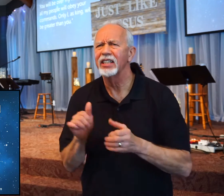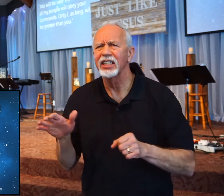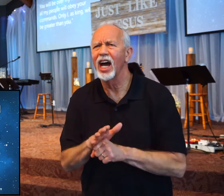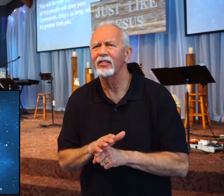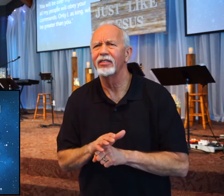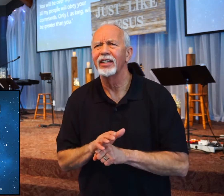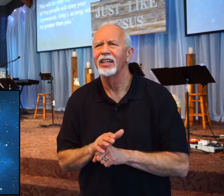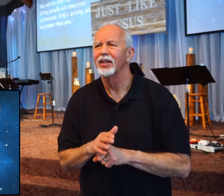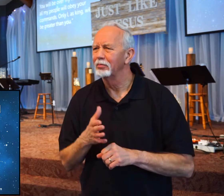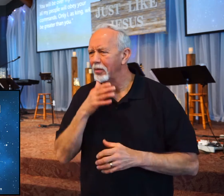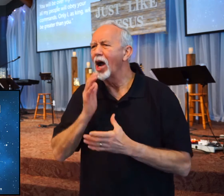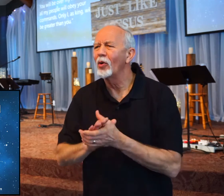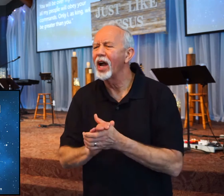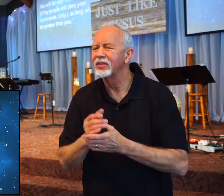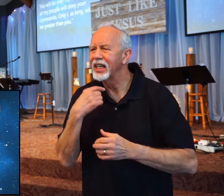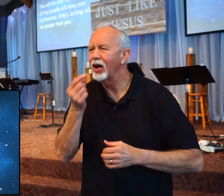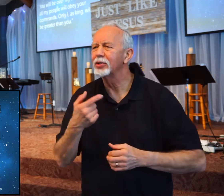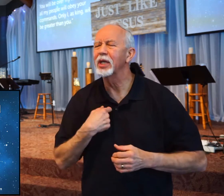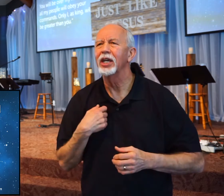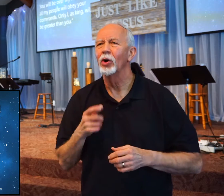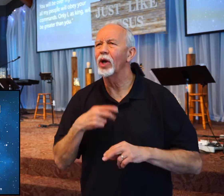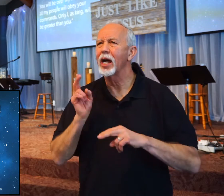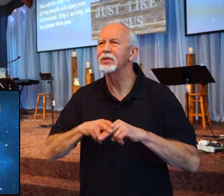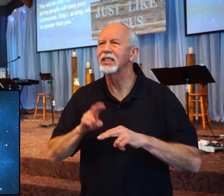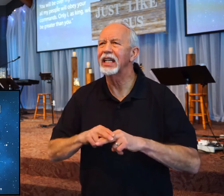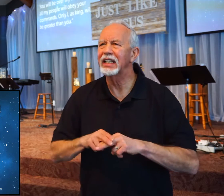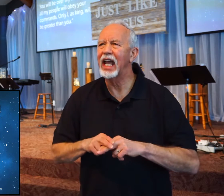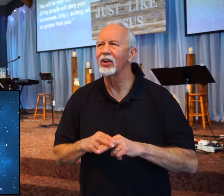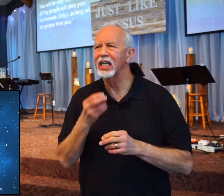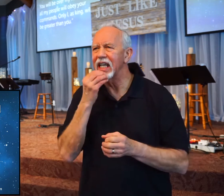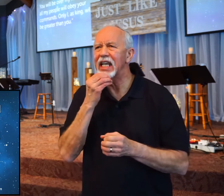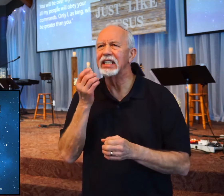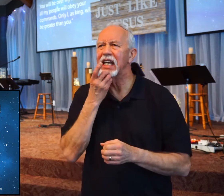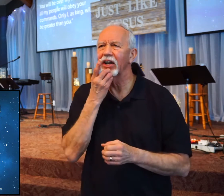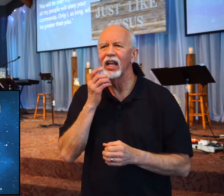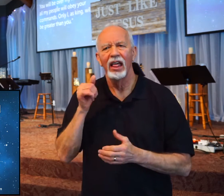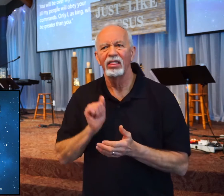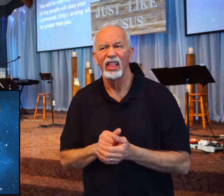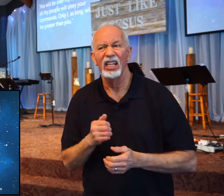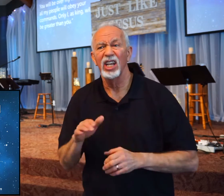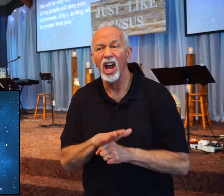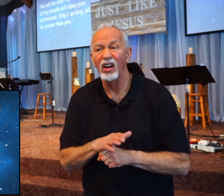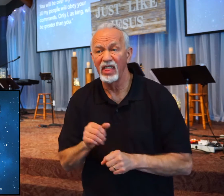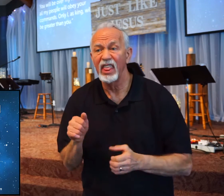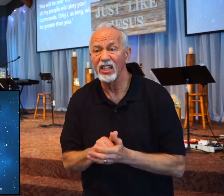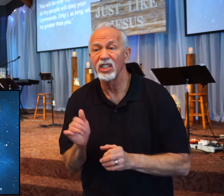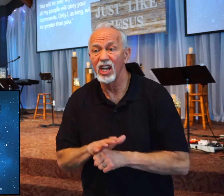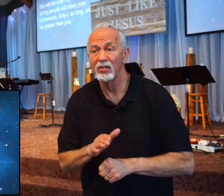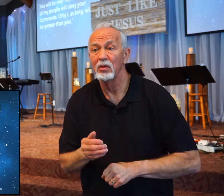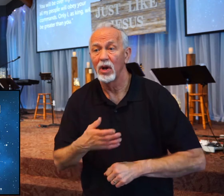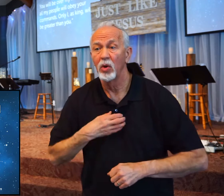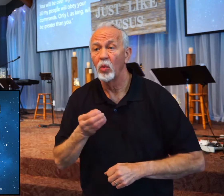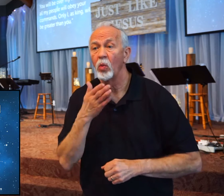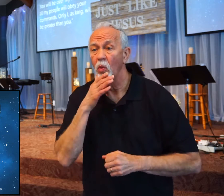what my wife tells me when I'm sitting down to eat dinner. "That's enough, that's enough."